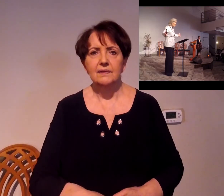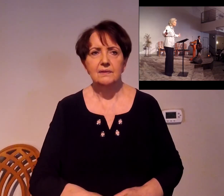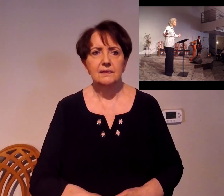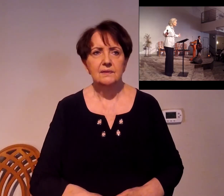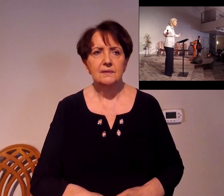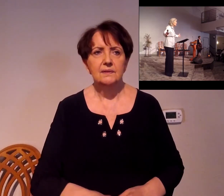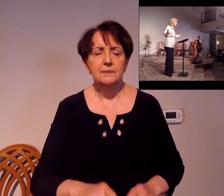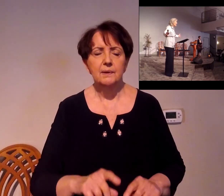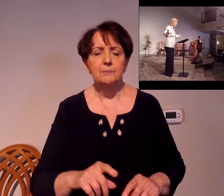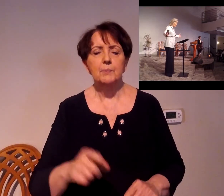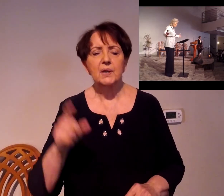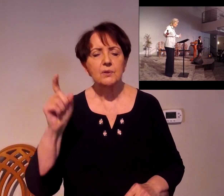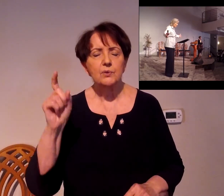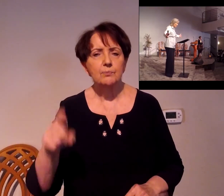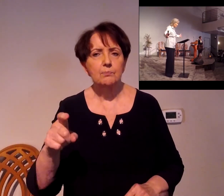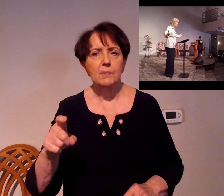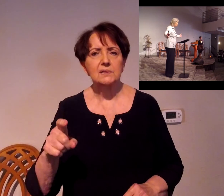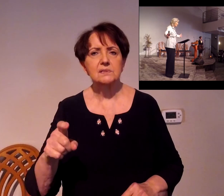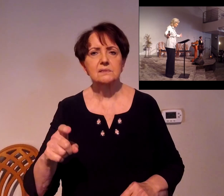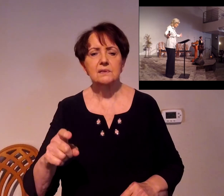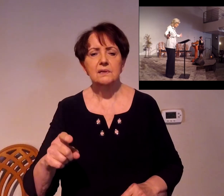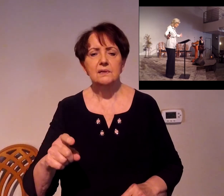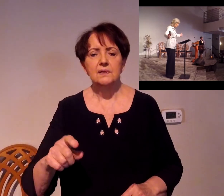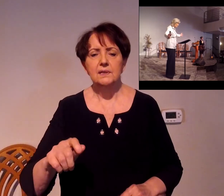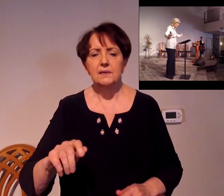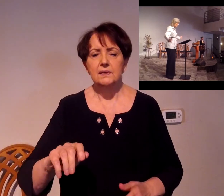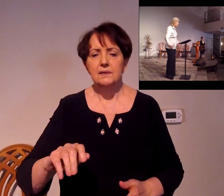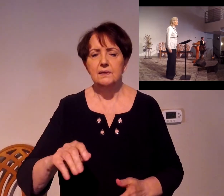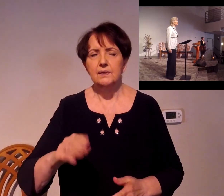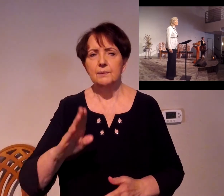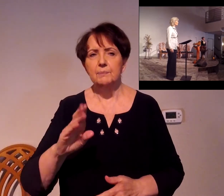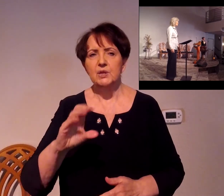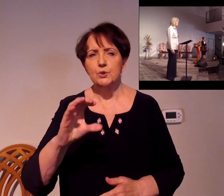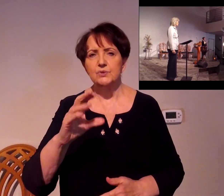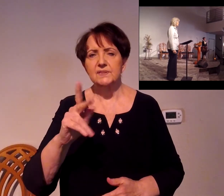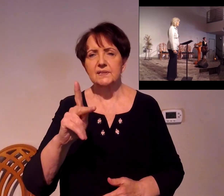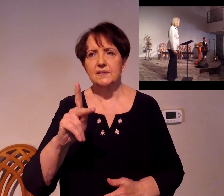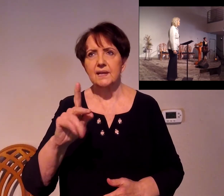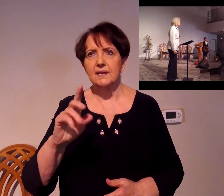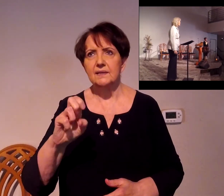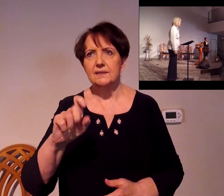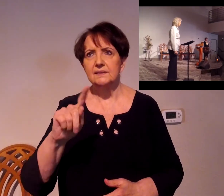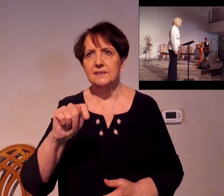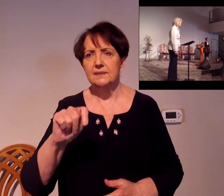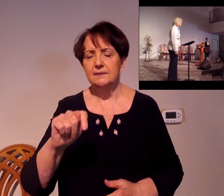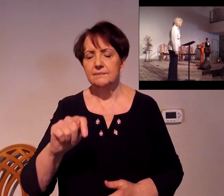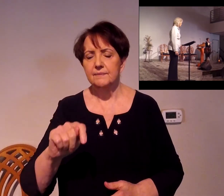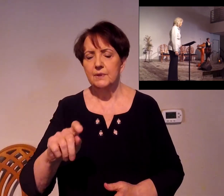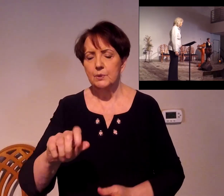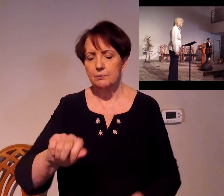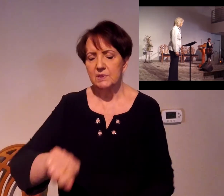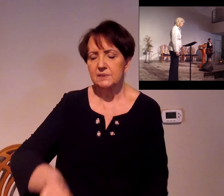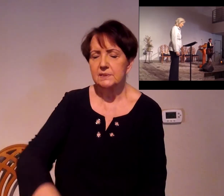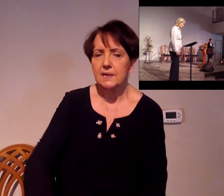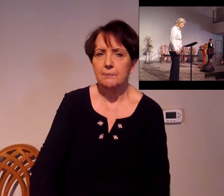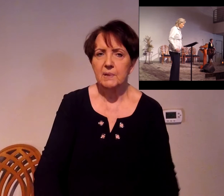But we must let down our own bucket if we wish to fill it with the pure waters of reality.